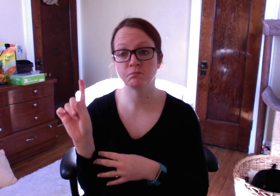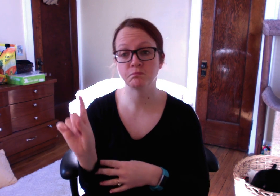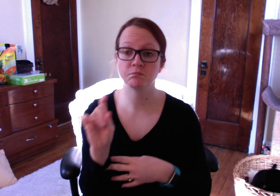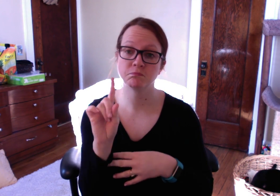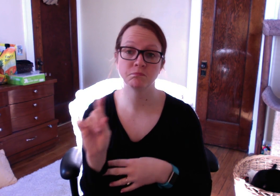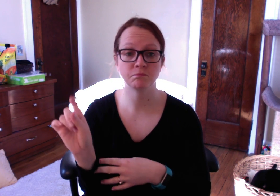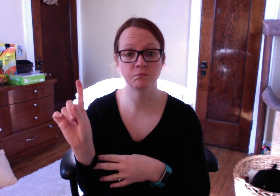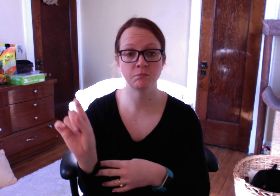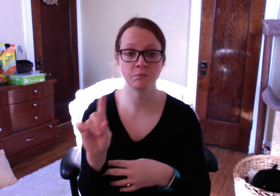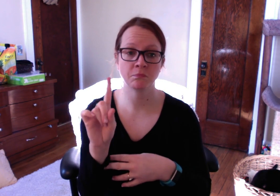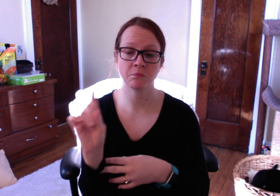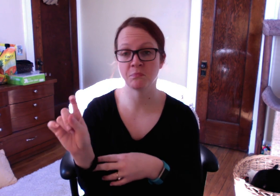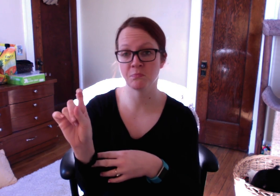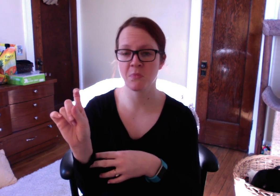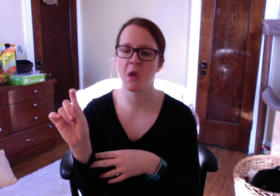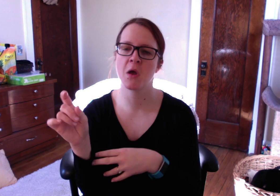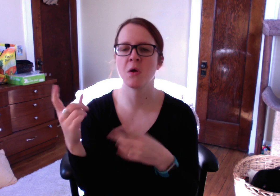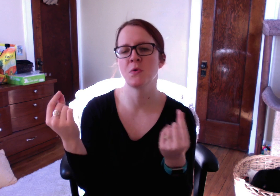to brag.